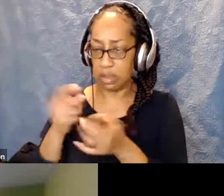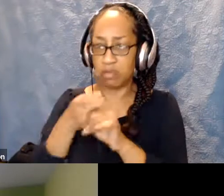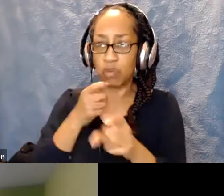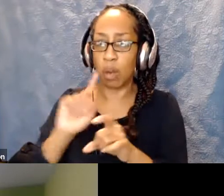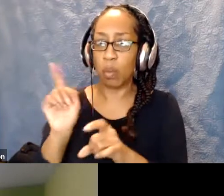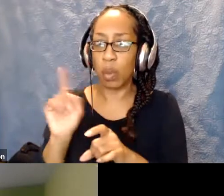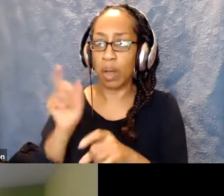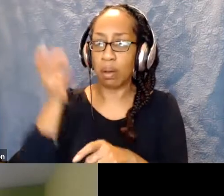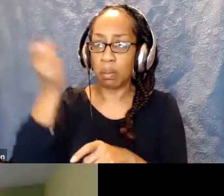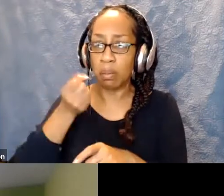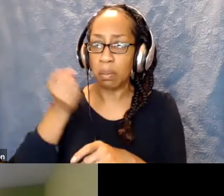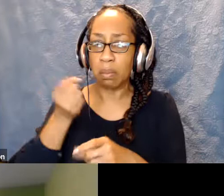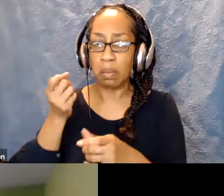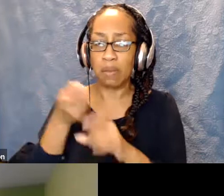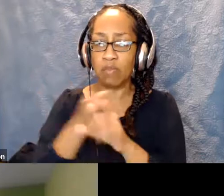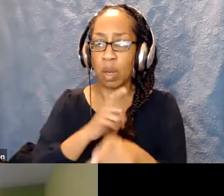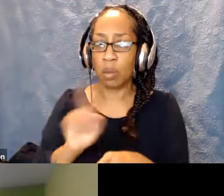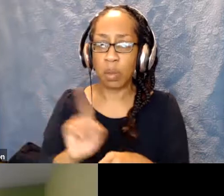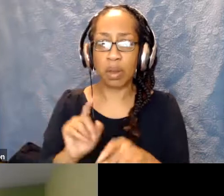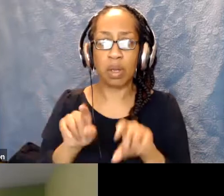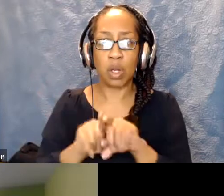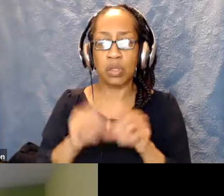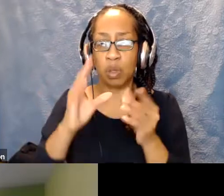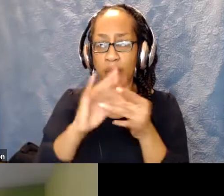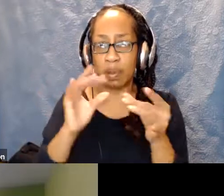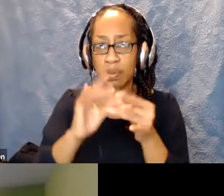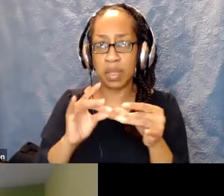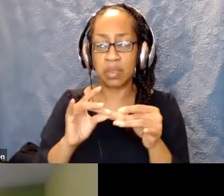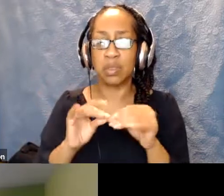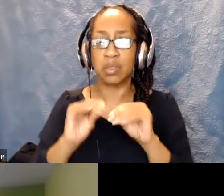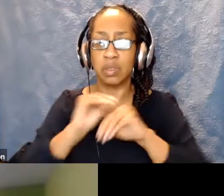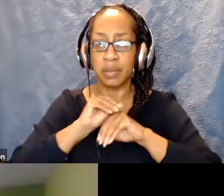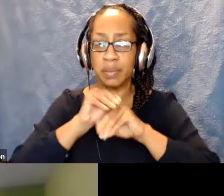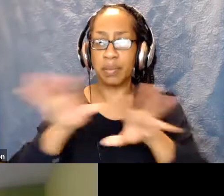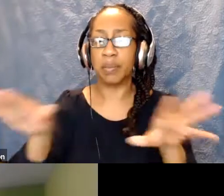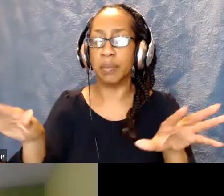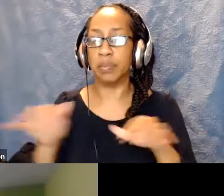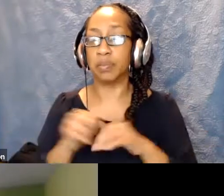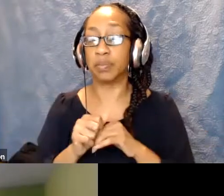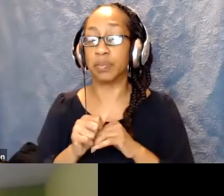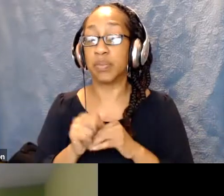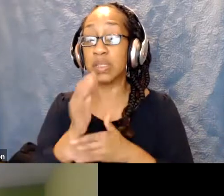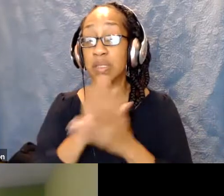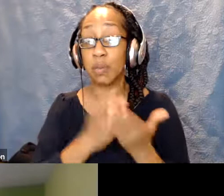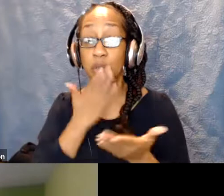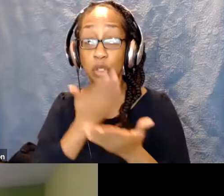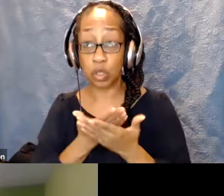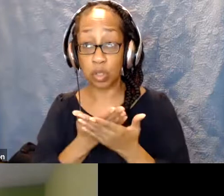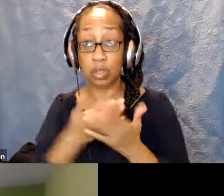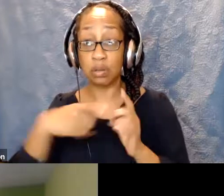they're actually trying to get to their constituents. One of the things some of the bright spots we learned is that,